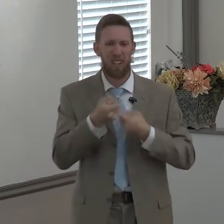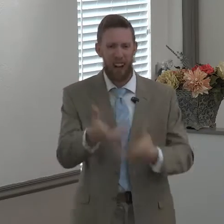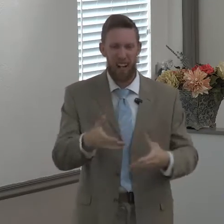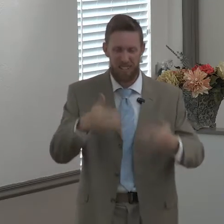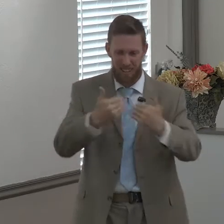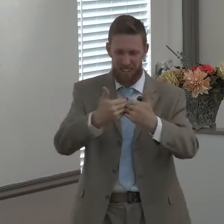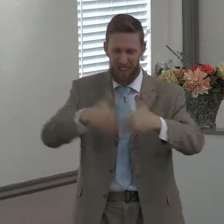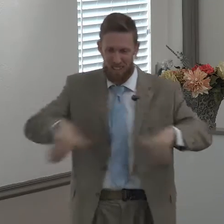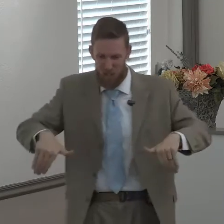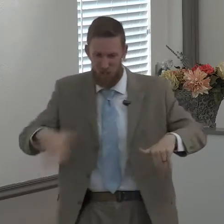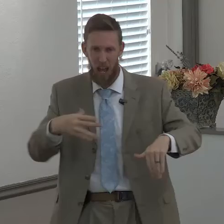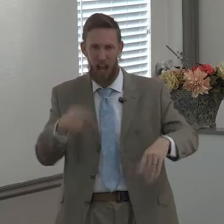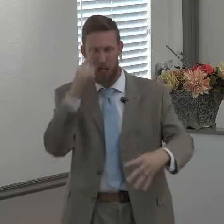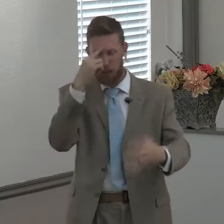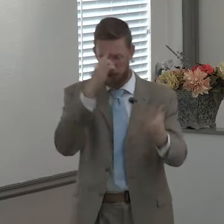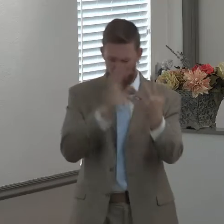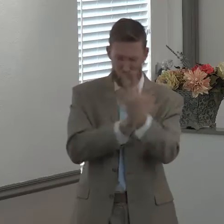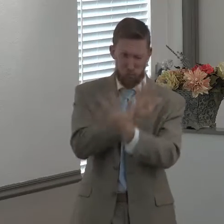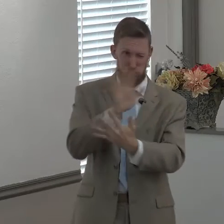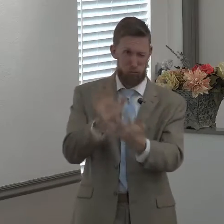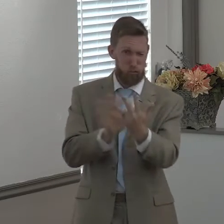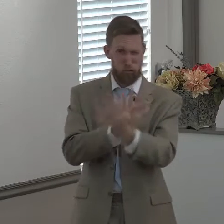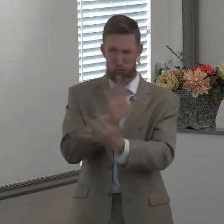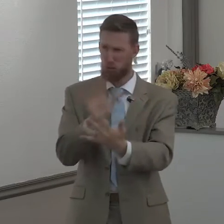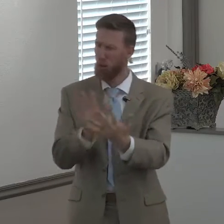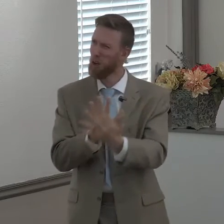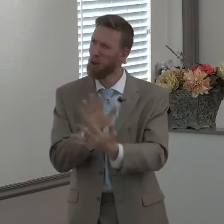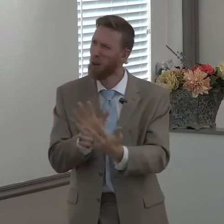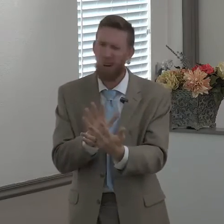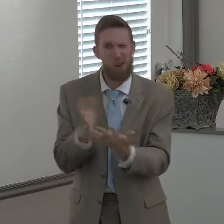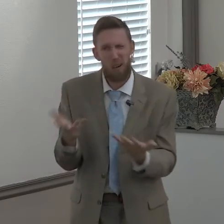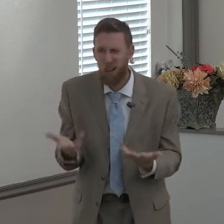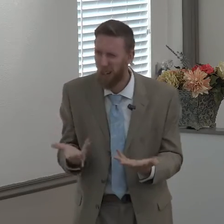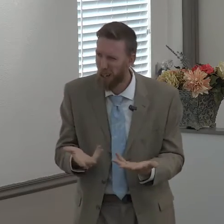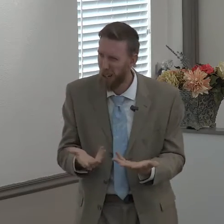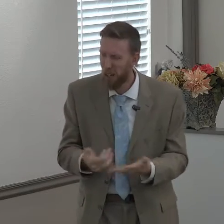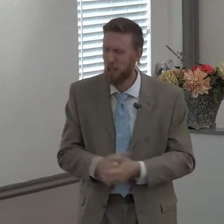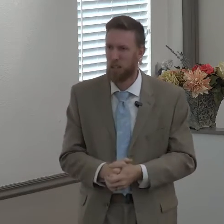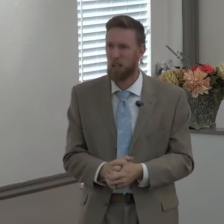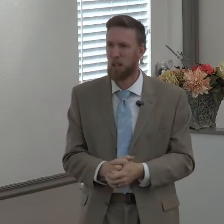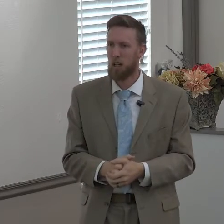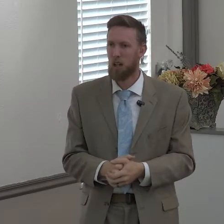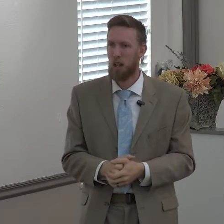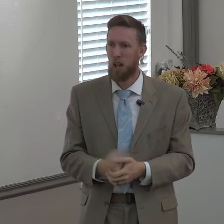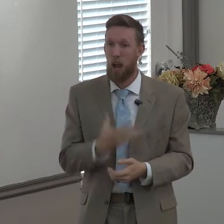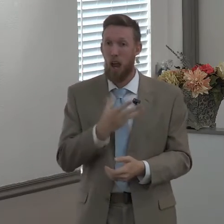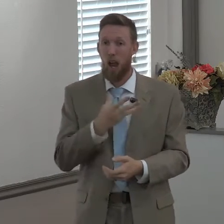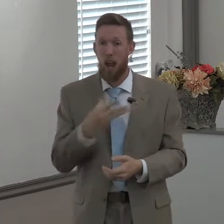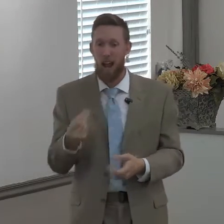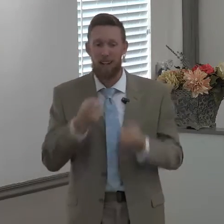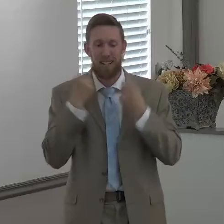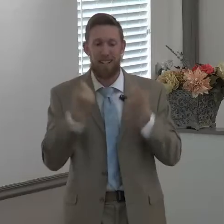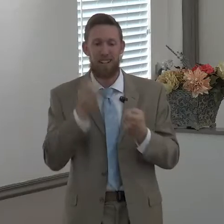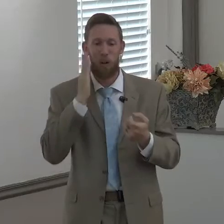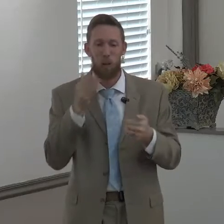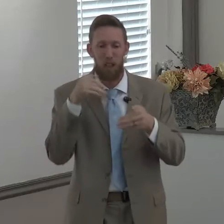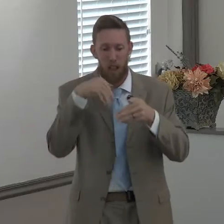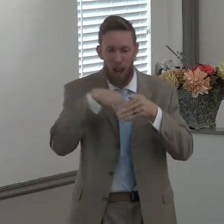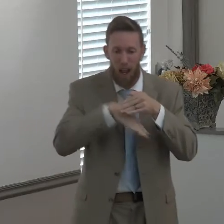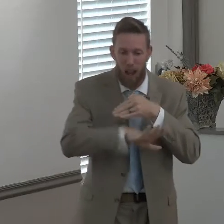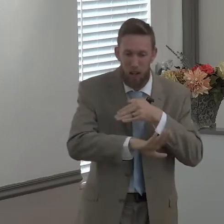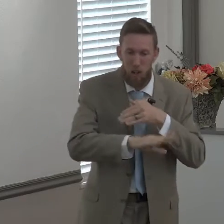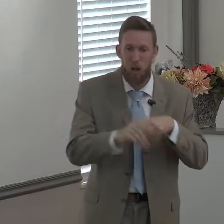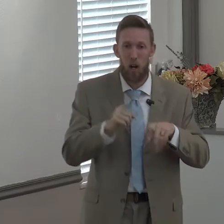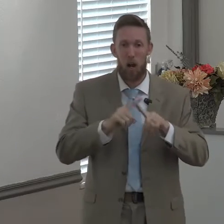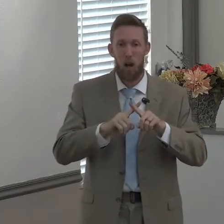holiness, rather than Christian character, there's always going to be division. There's always going to be some